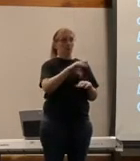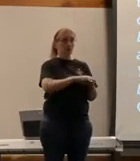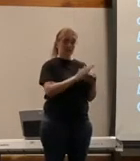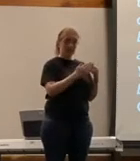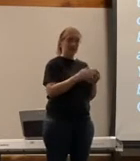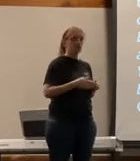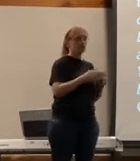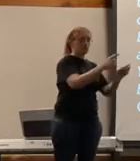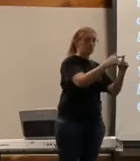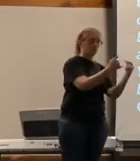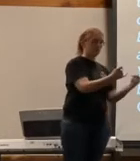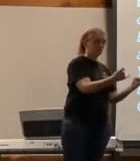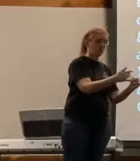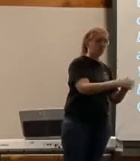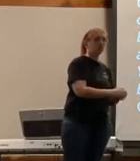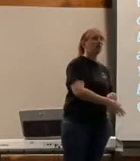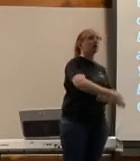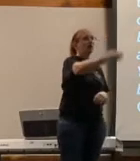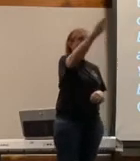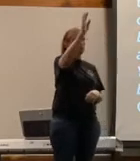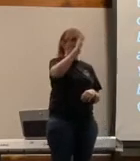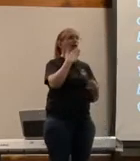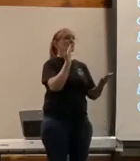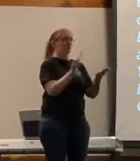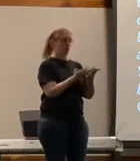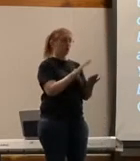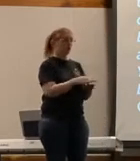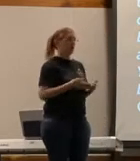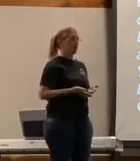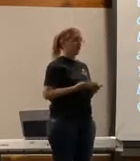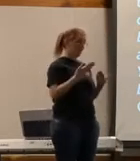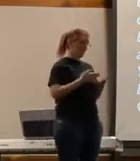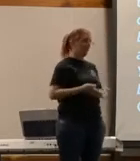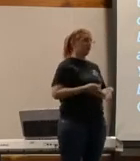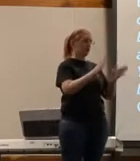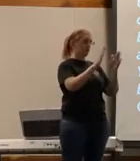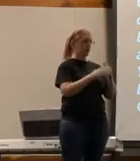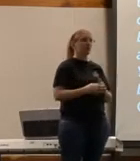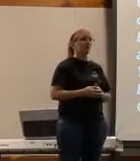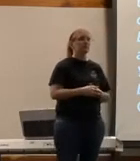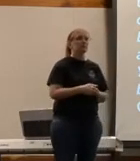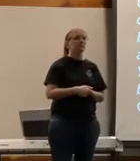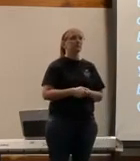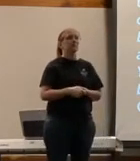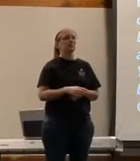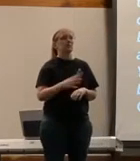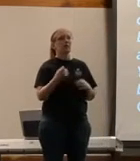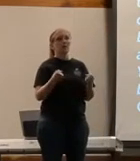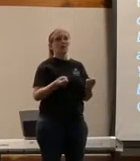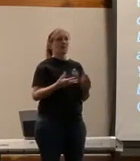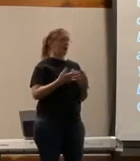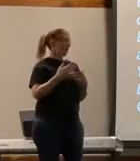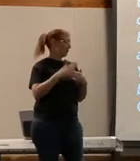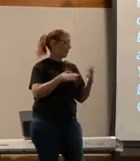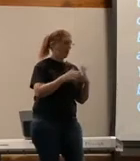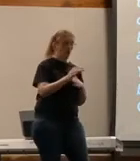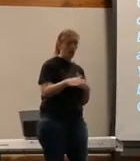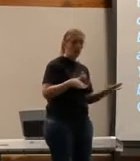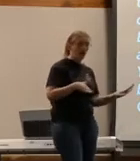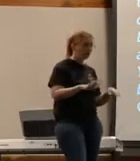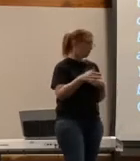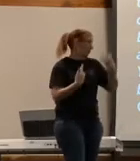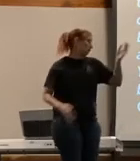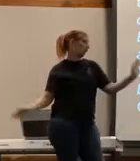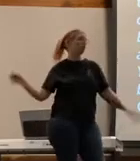street. Say, God is good on easy street. No matter how I walk on easy street, no matter how I swing